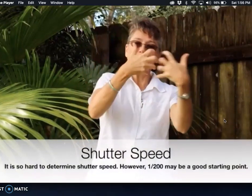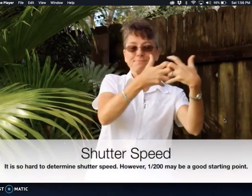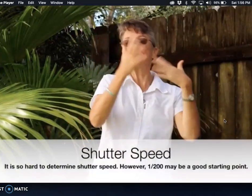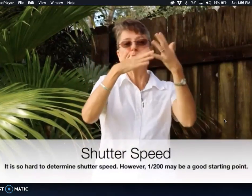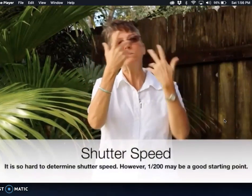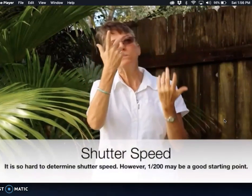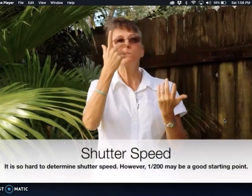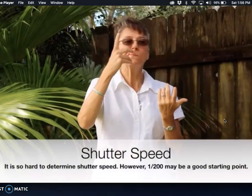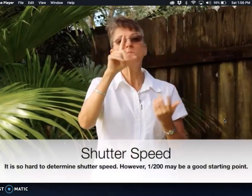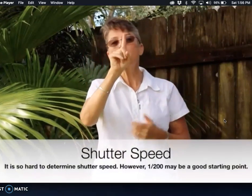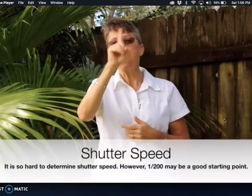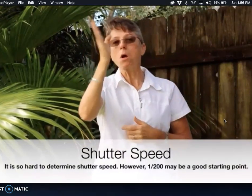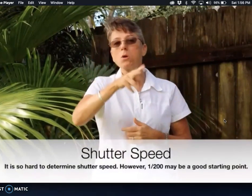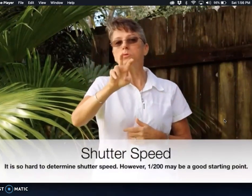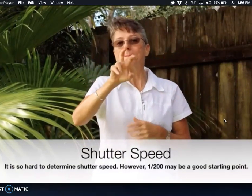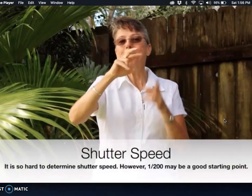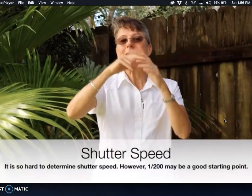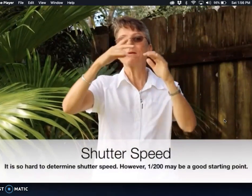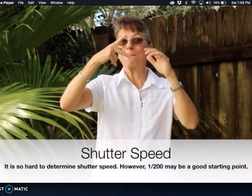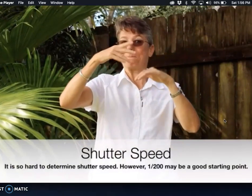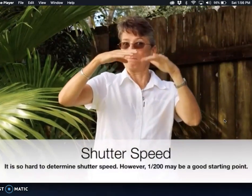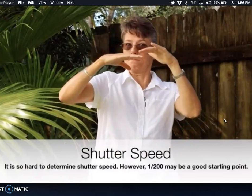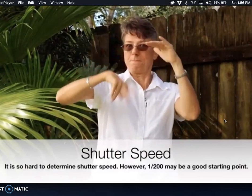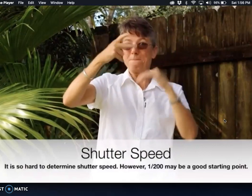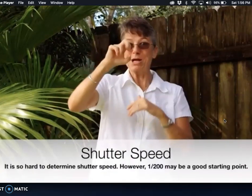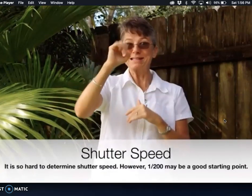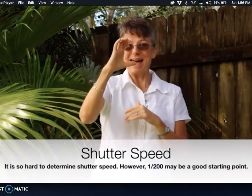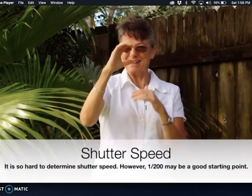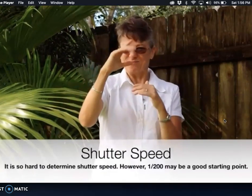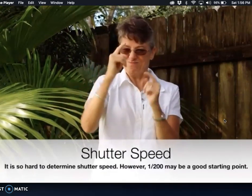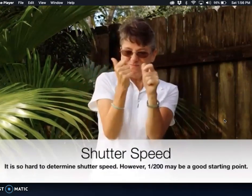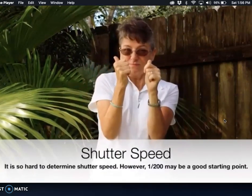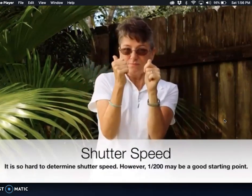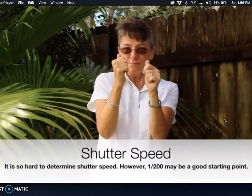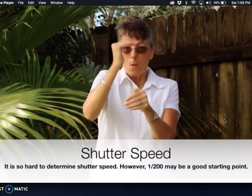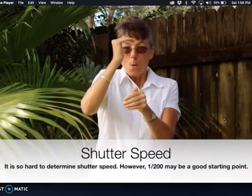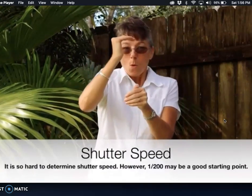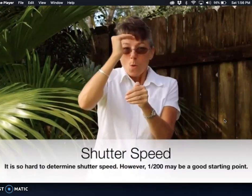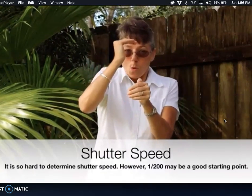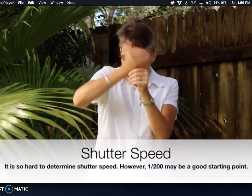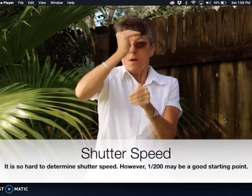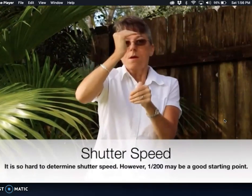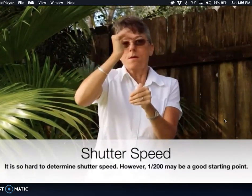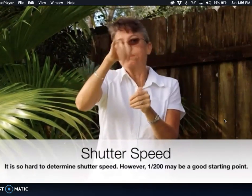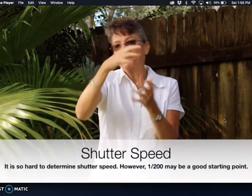So you typically want to match your shutter speed and your ISO. That's a good starting